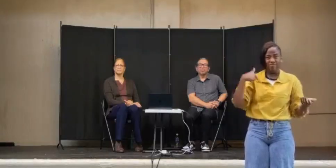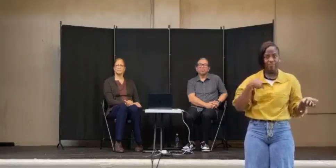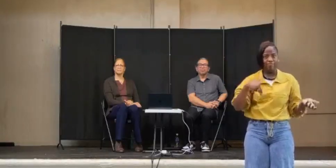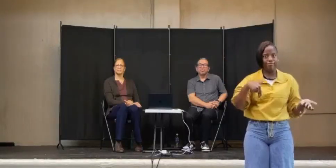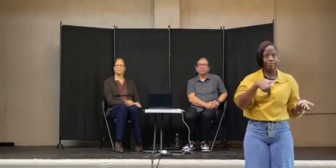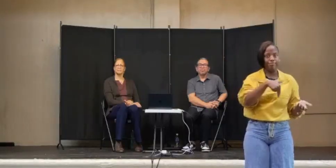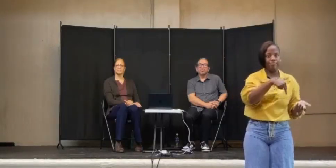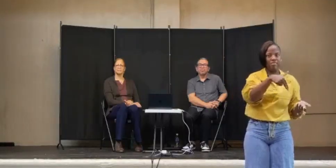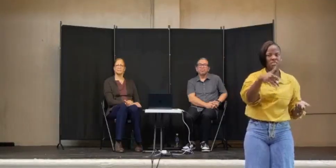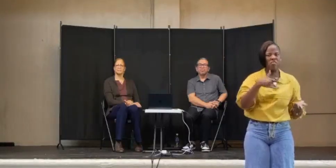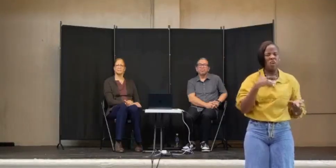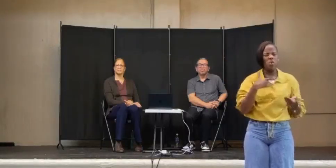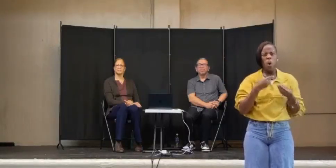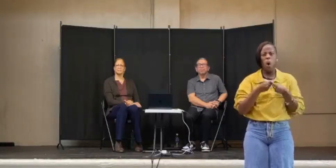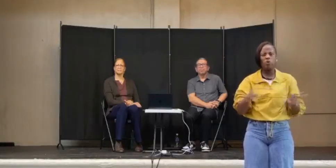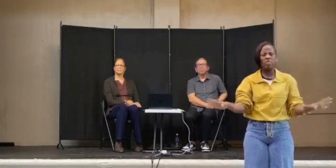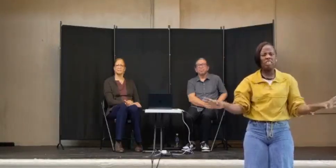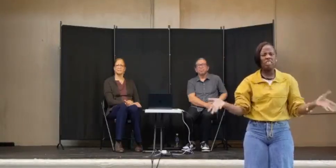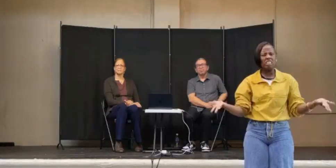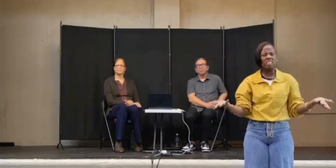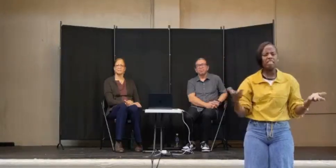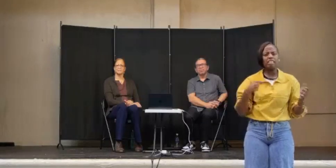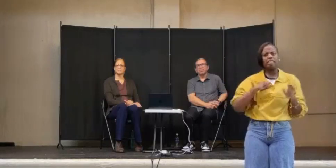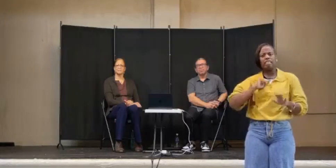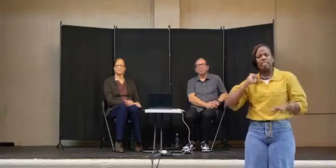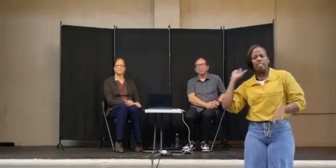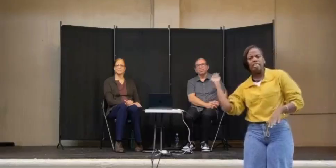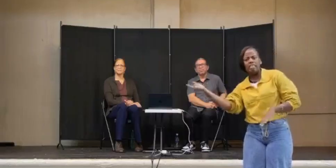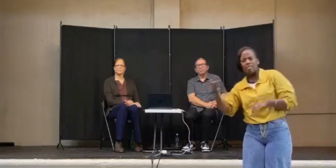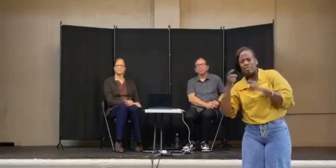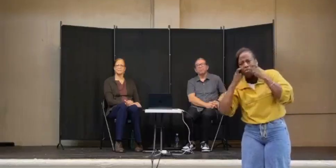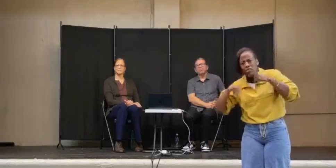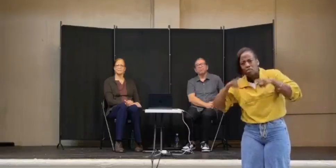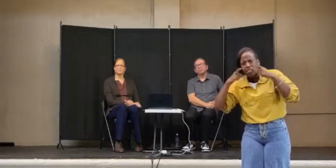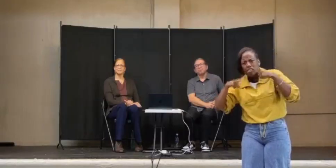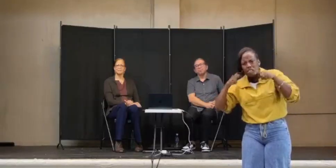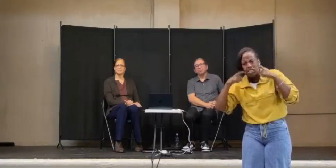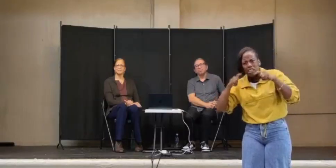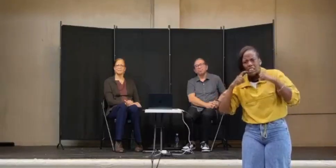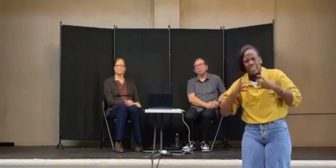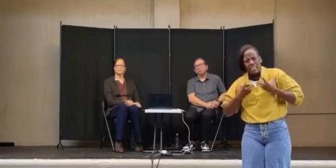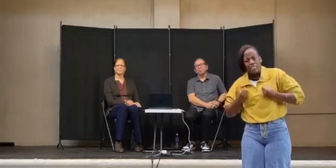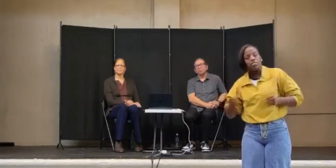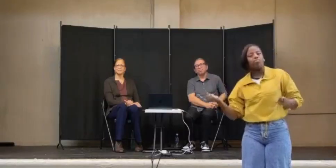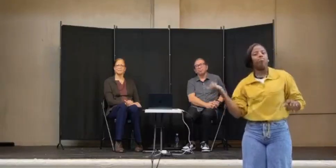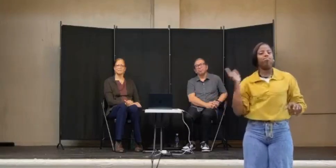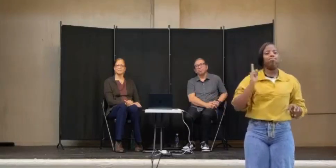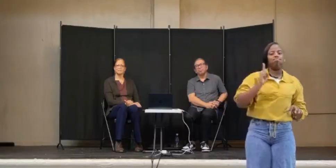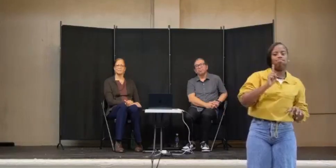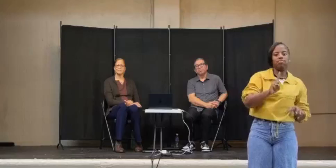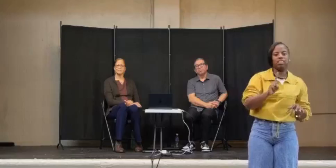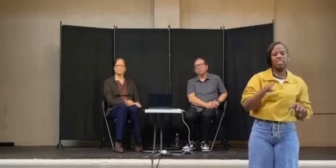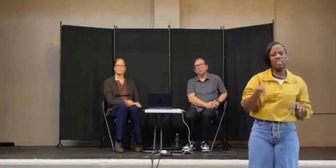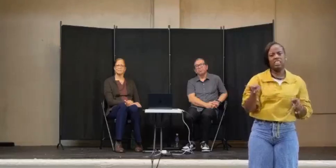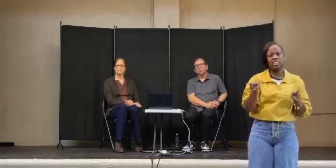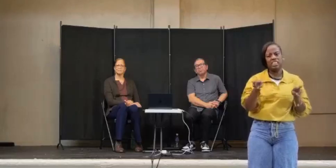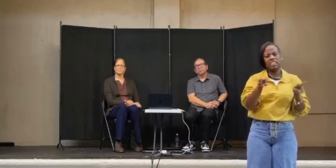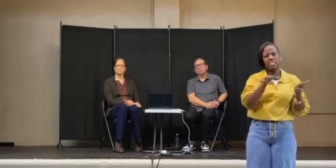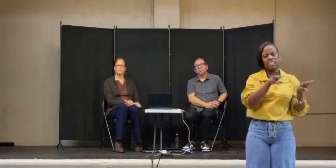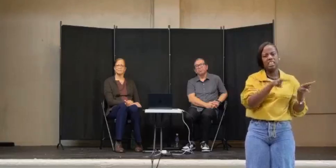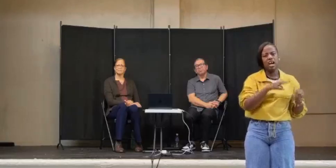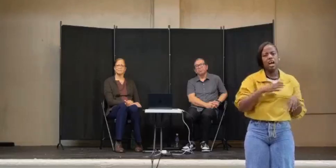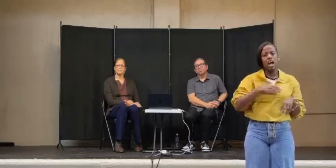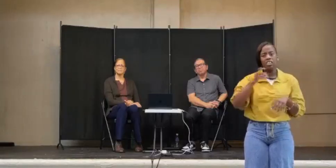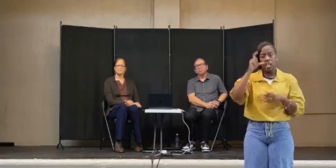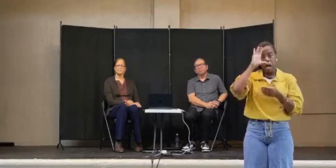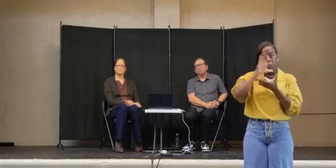an hour, and then they left, and I just felt like, ooh, I'm lost. And so, you know, I would go out and I would